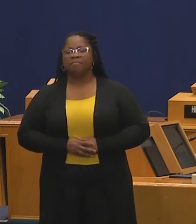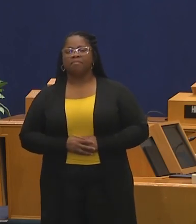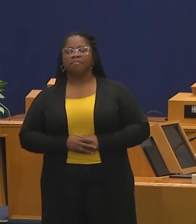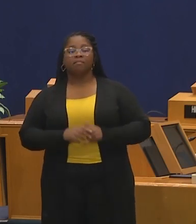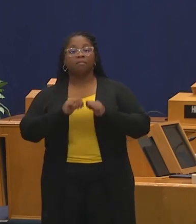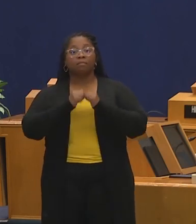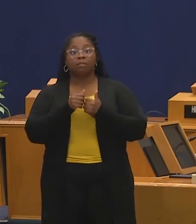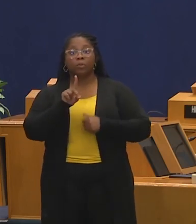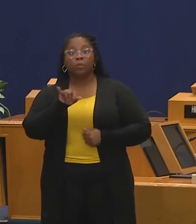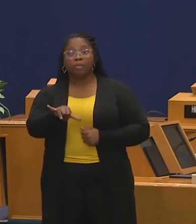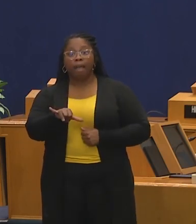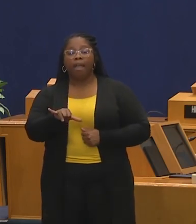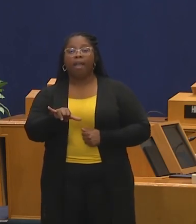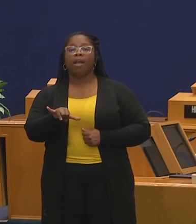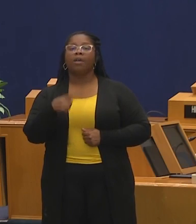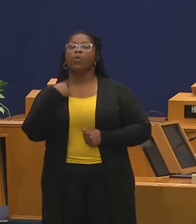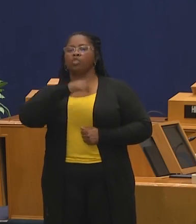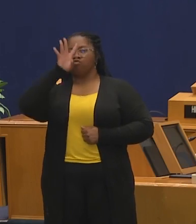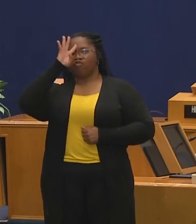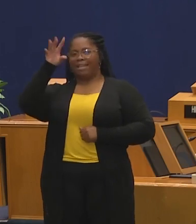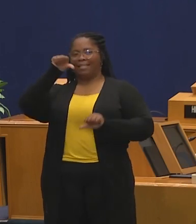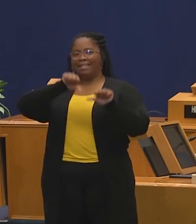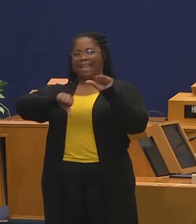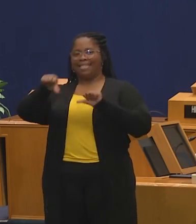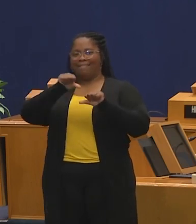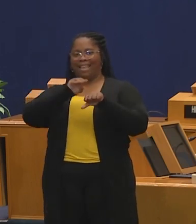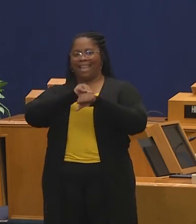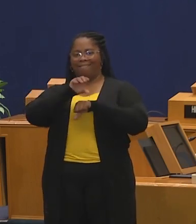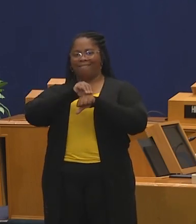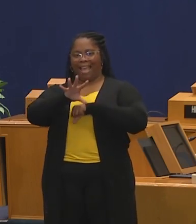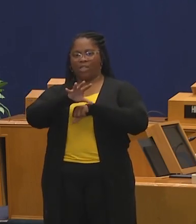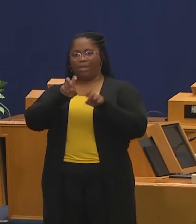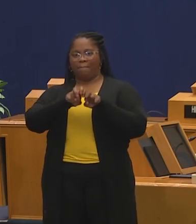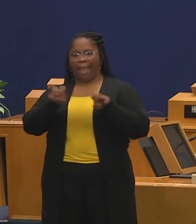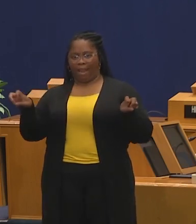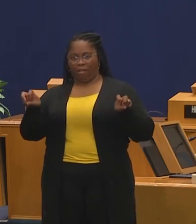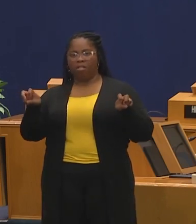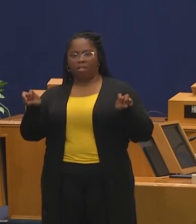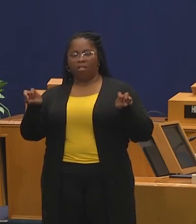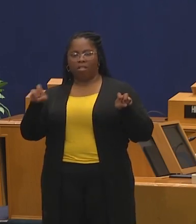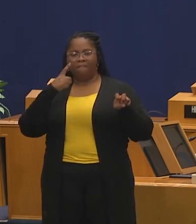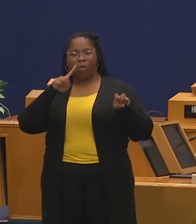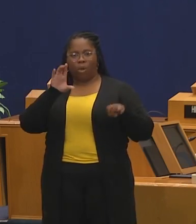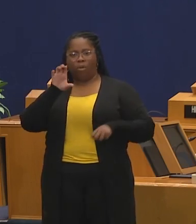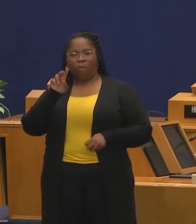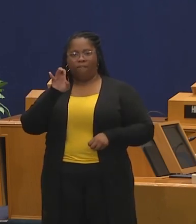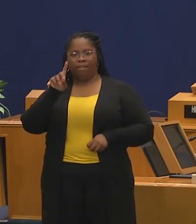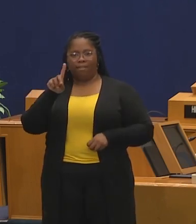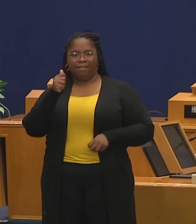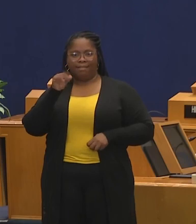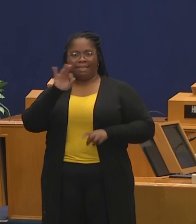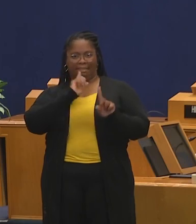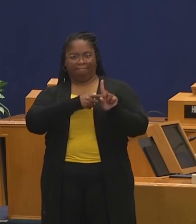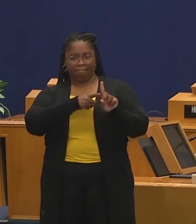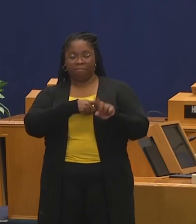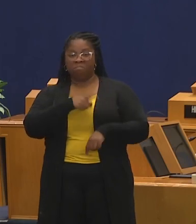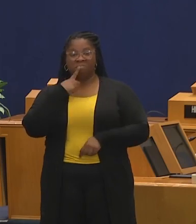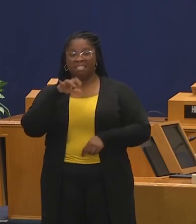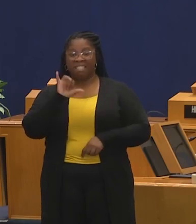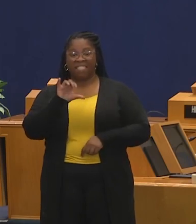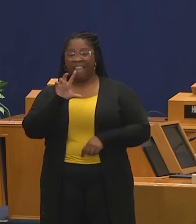that, we're creating a scientific advisory panel for COVID-19. Because COVID-19 is a new virus